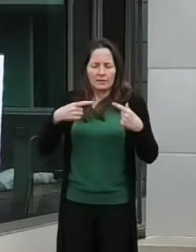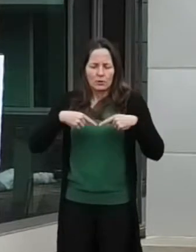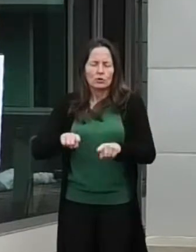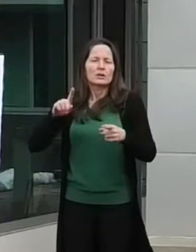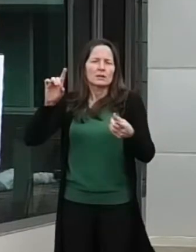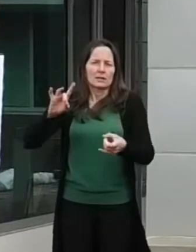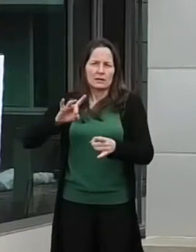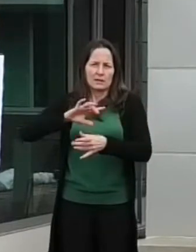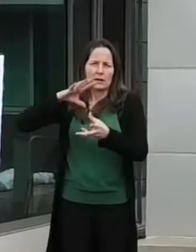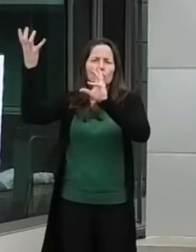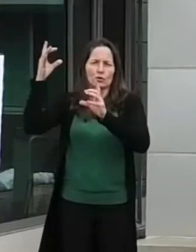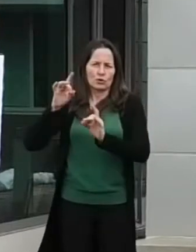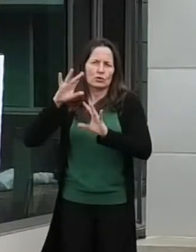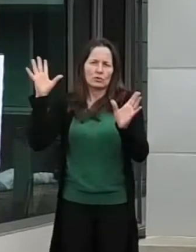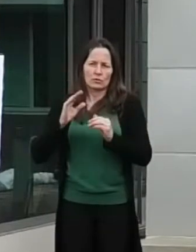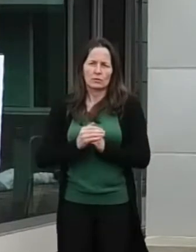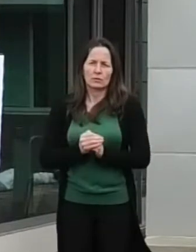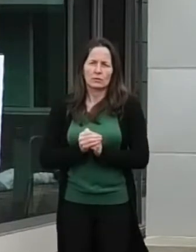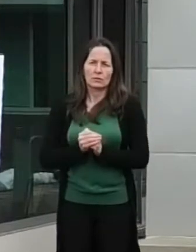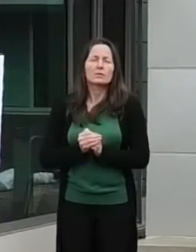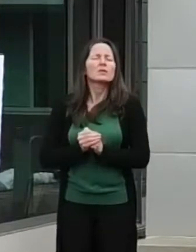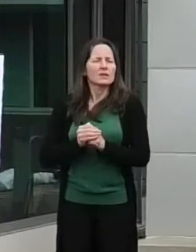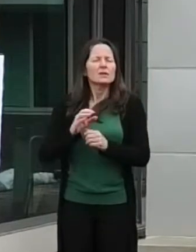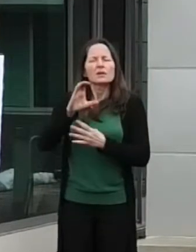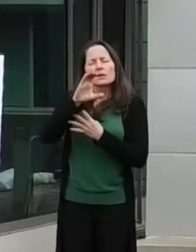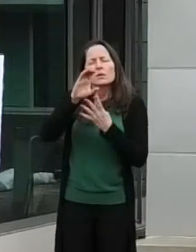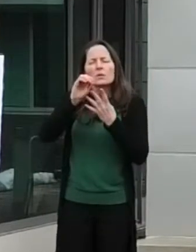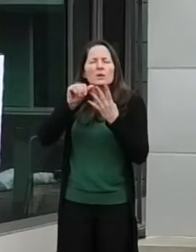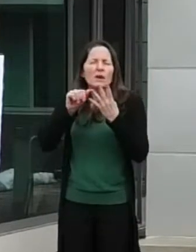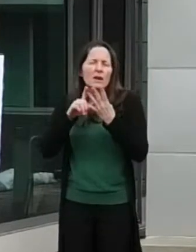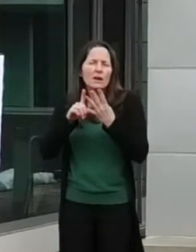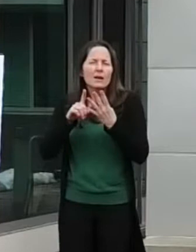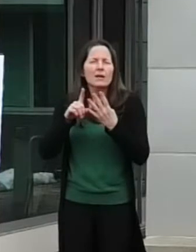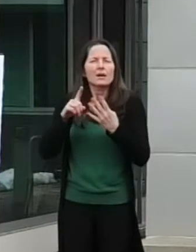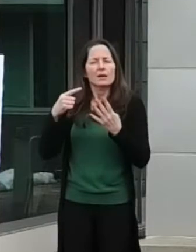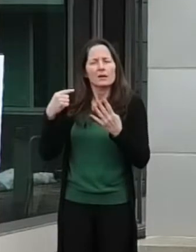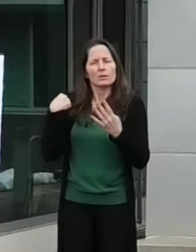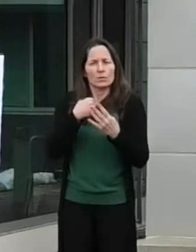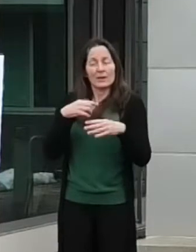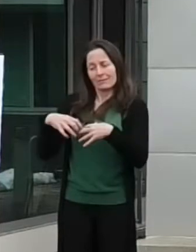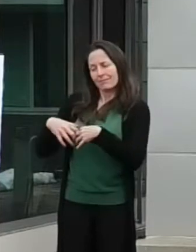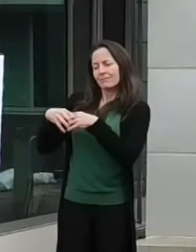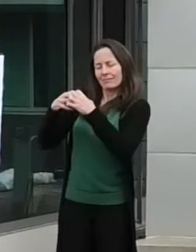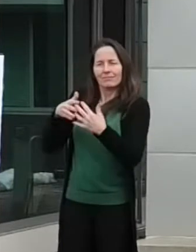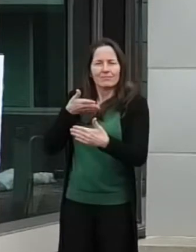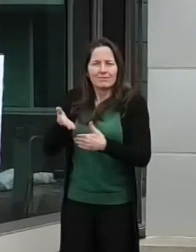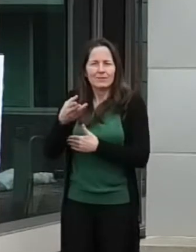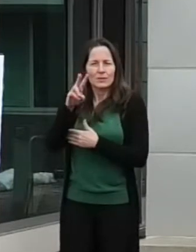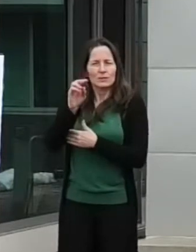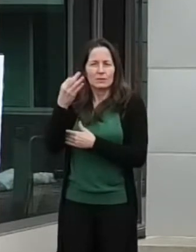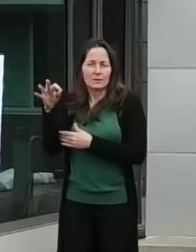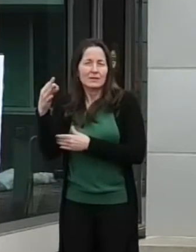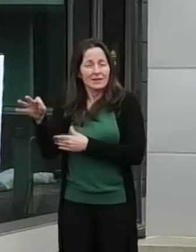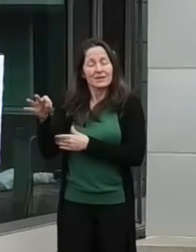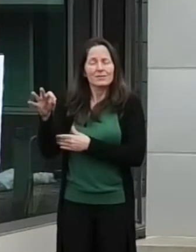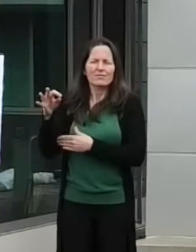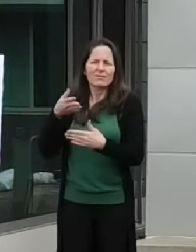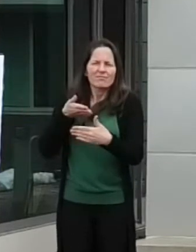new initiative that we launched in 2019, shortly after I took office, and formalized last